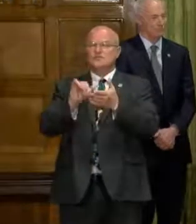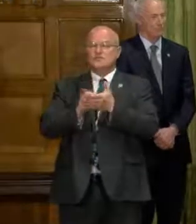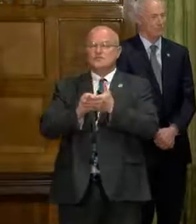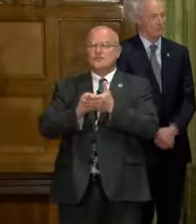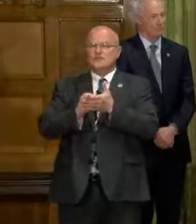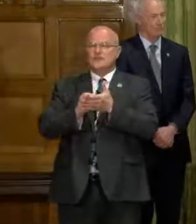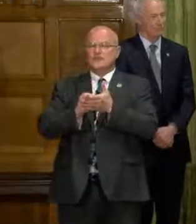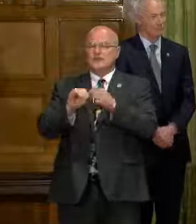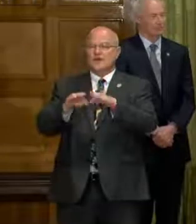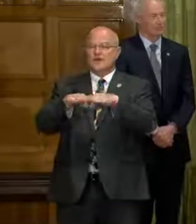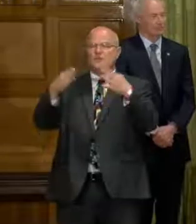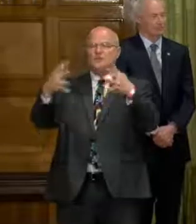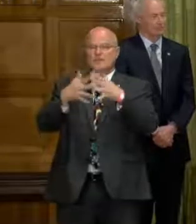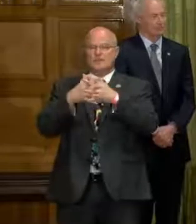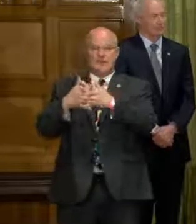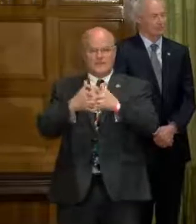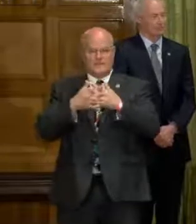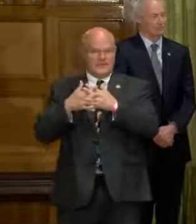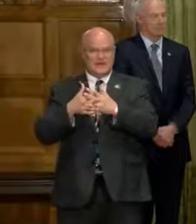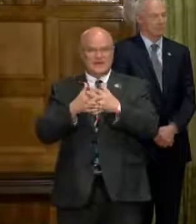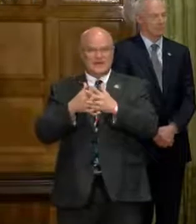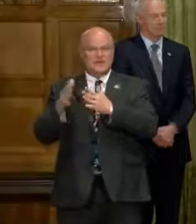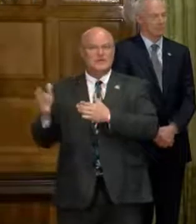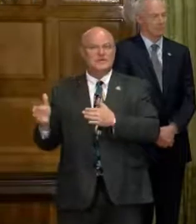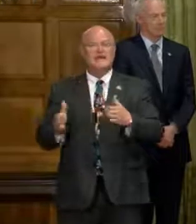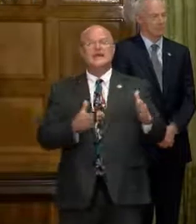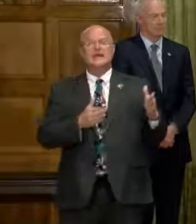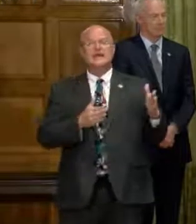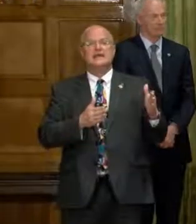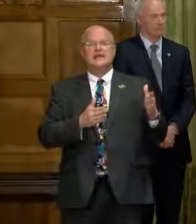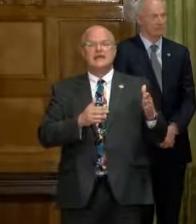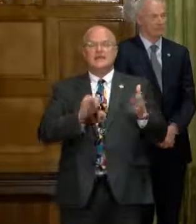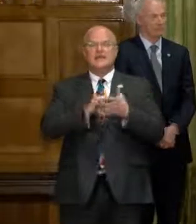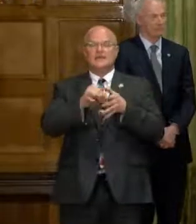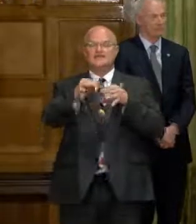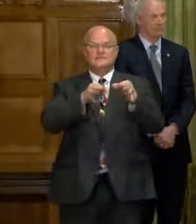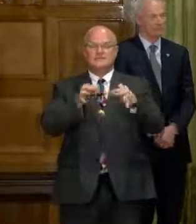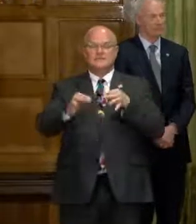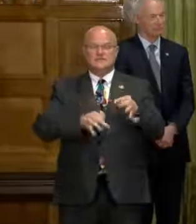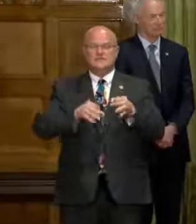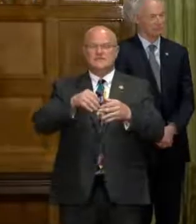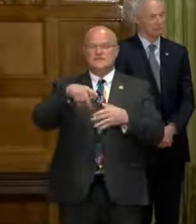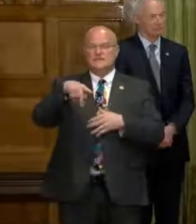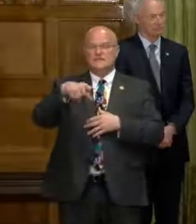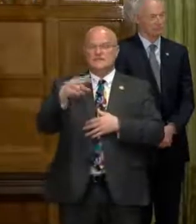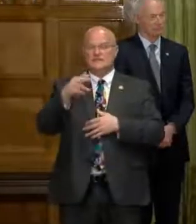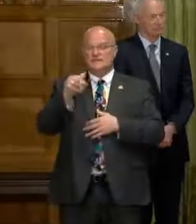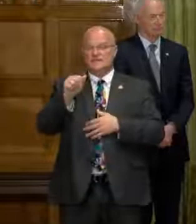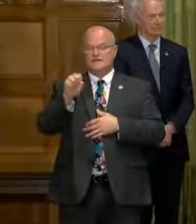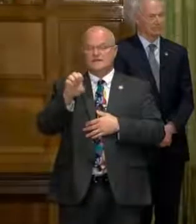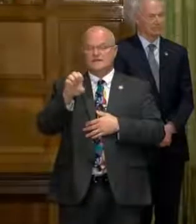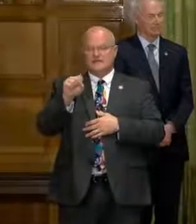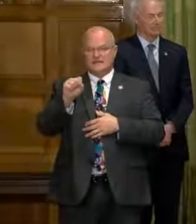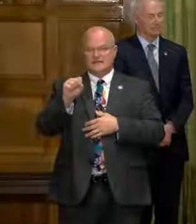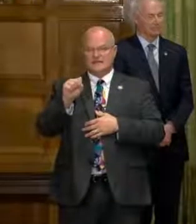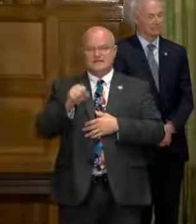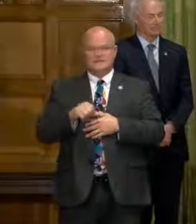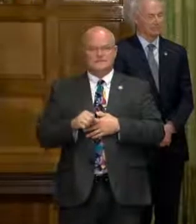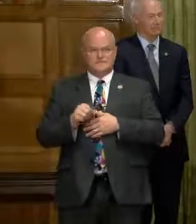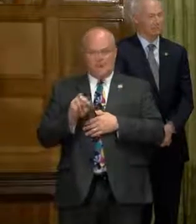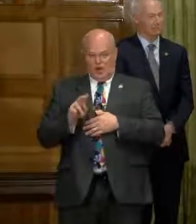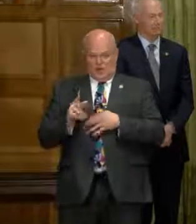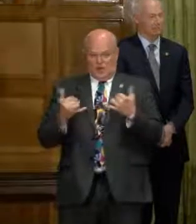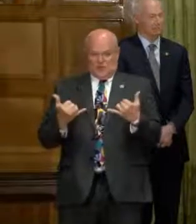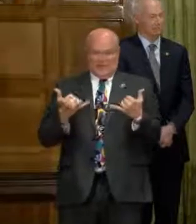the Opening Up America plan and those definitions of phases. Where is Arkansas right